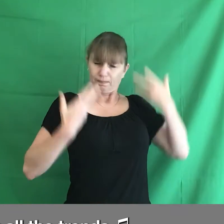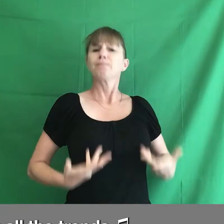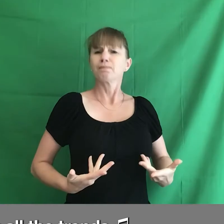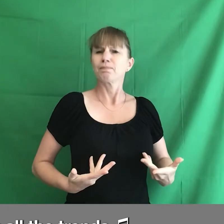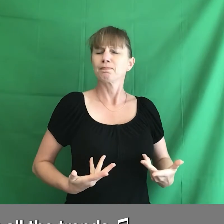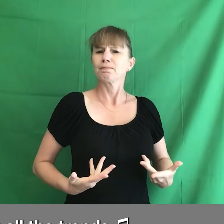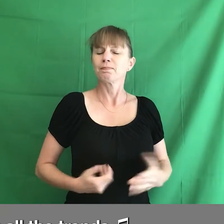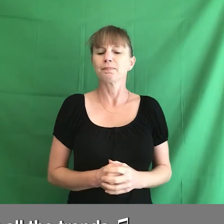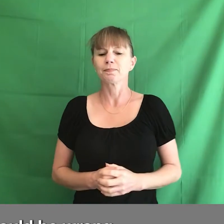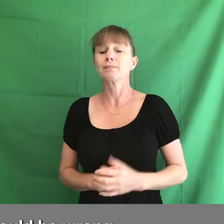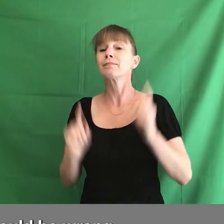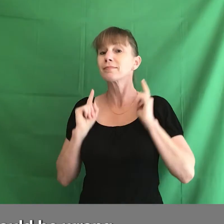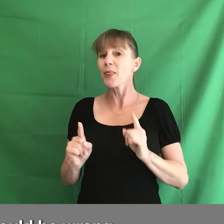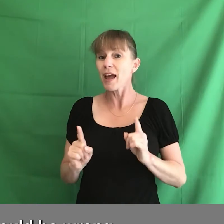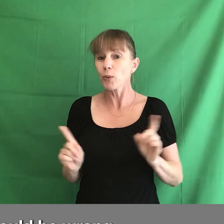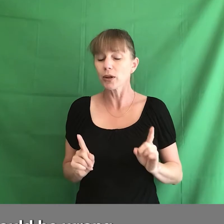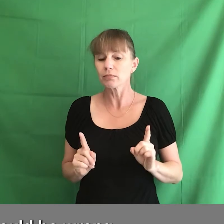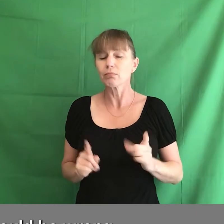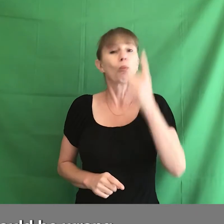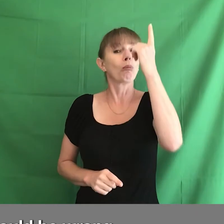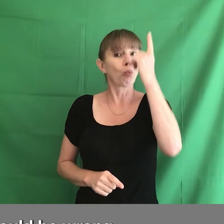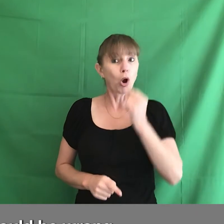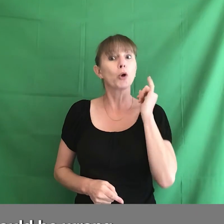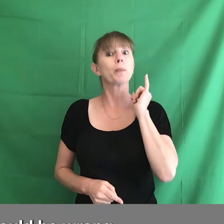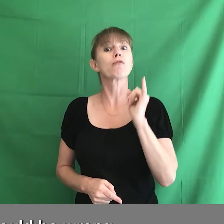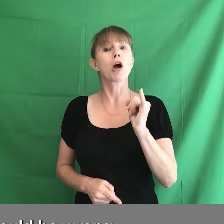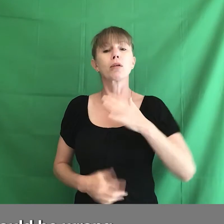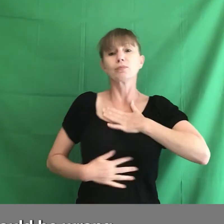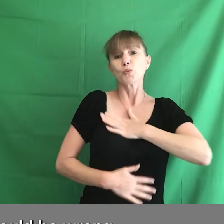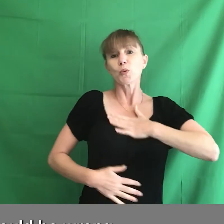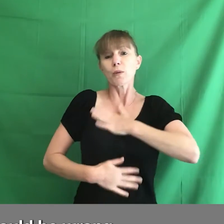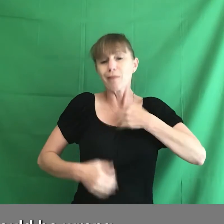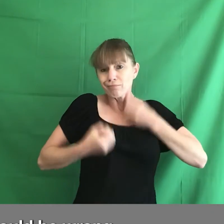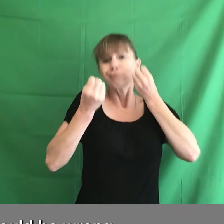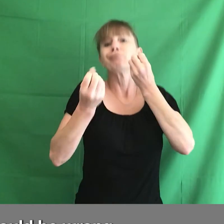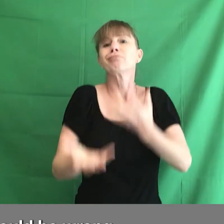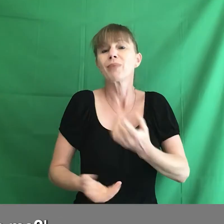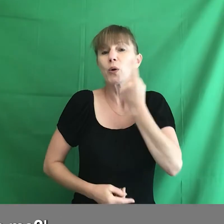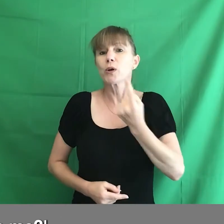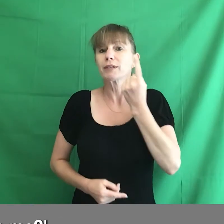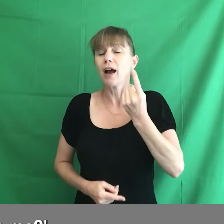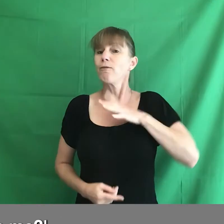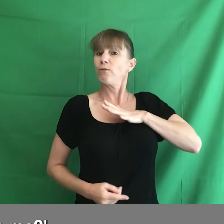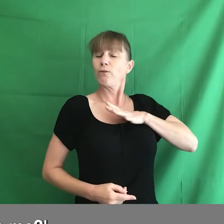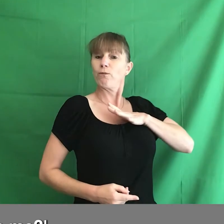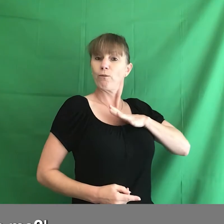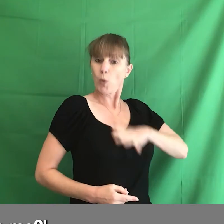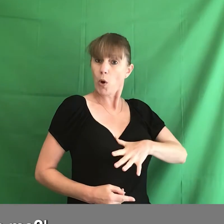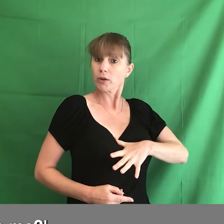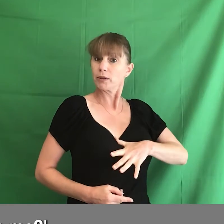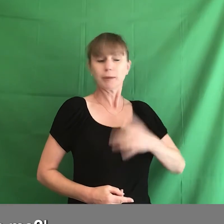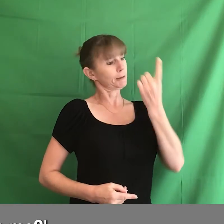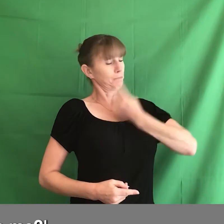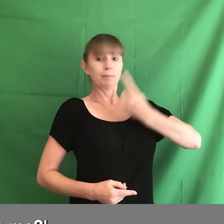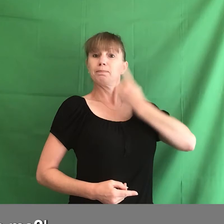integrity. And then it goes, what could be wrong with expressing yourself for wanting to